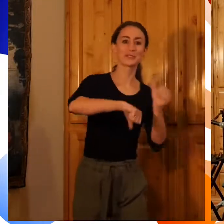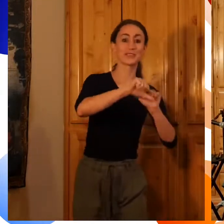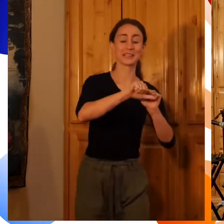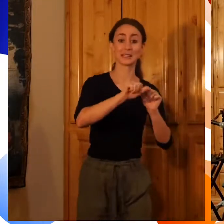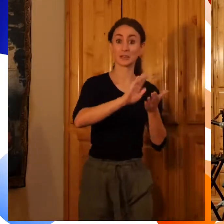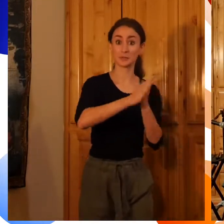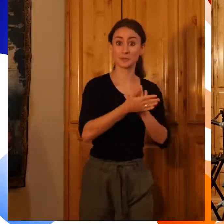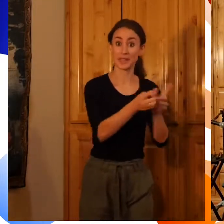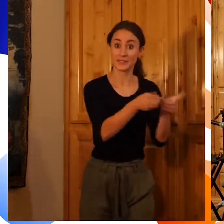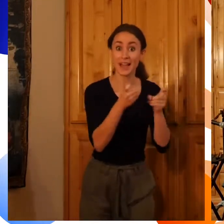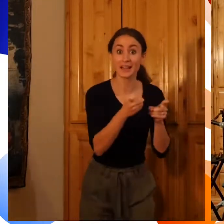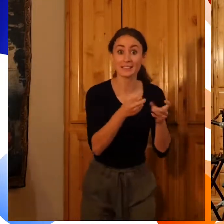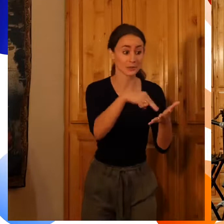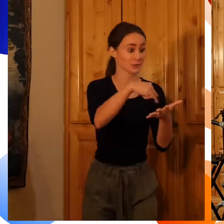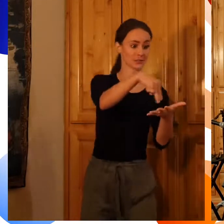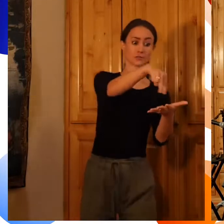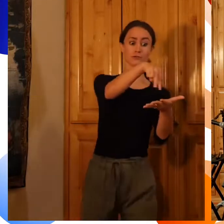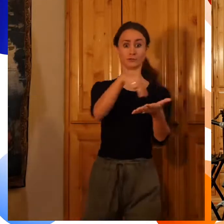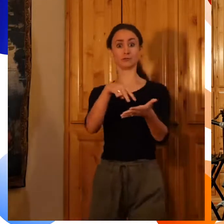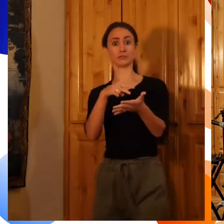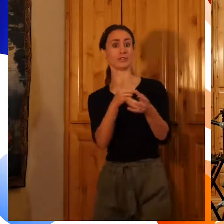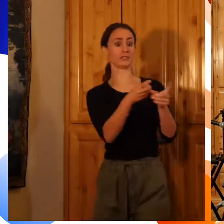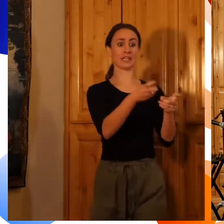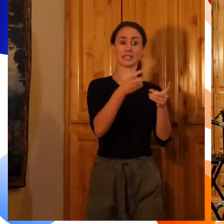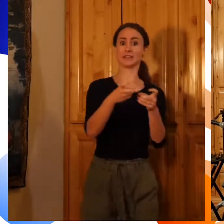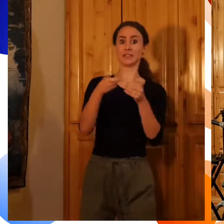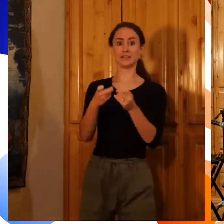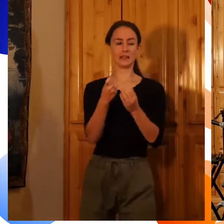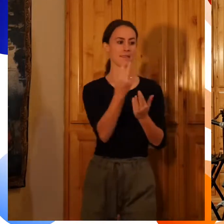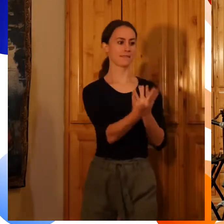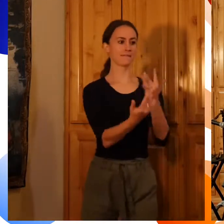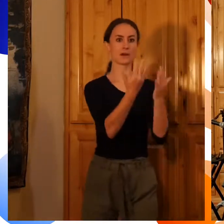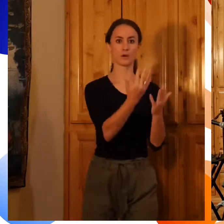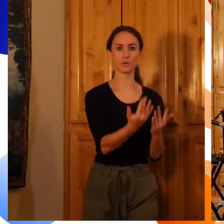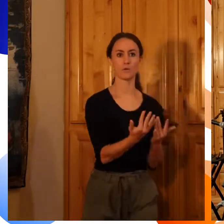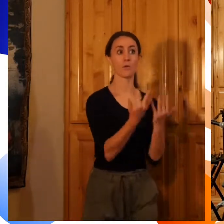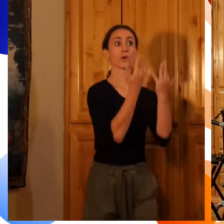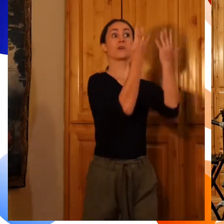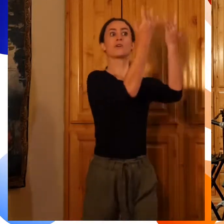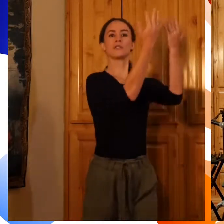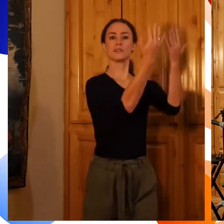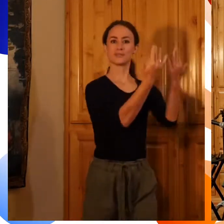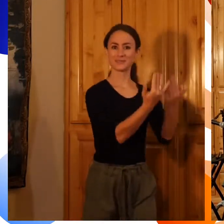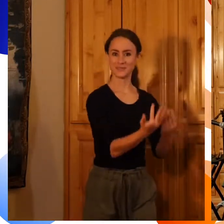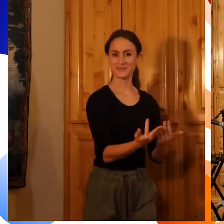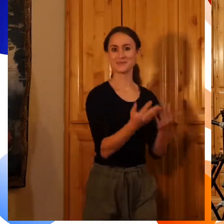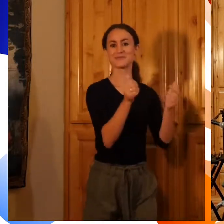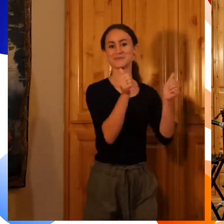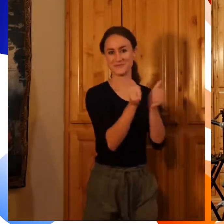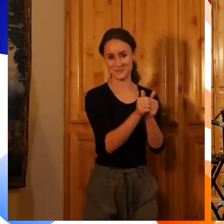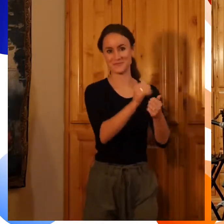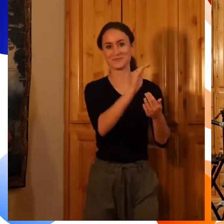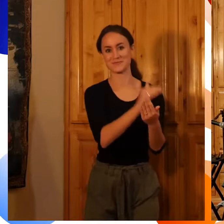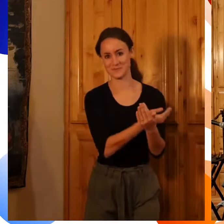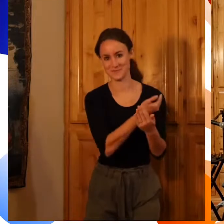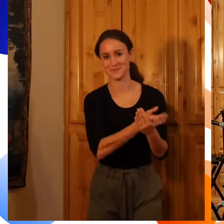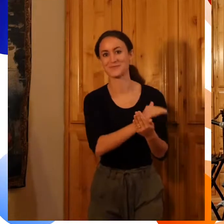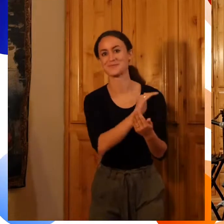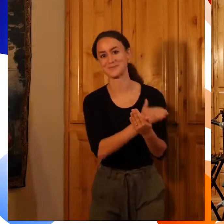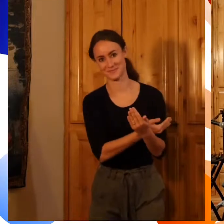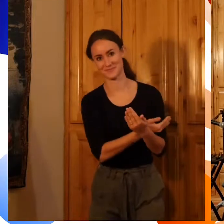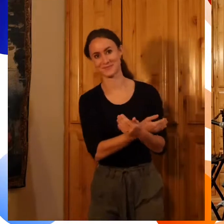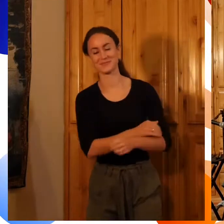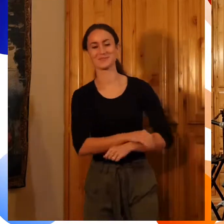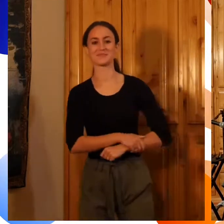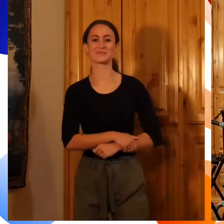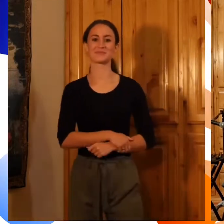lively. And the wind seemed to rise and fall with the enchantment of the melody, as if the very